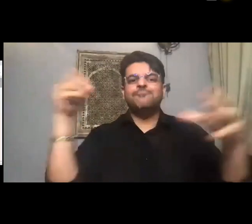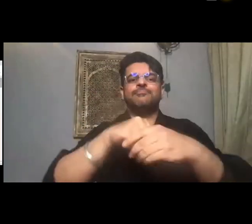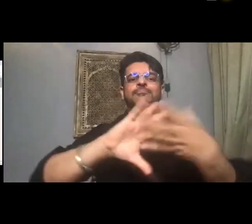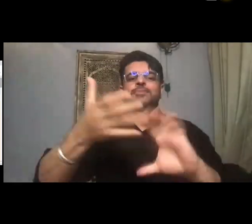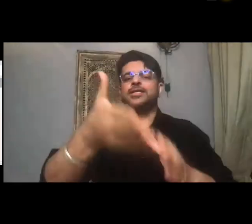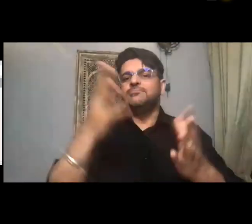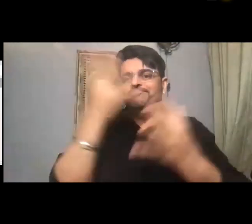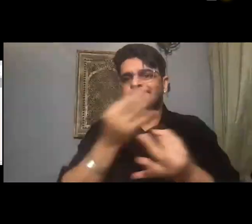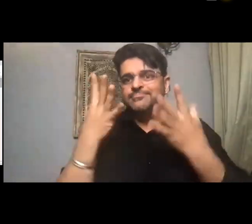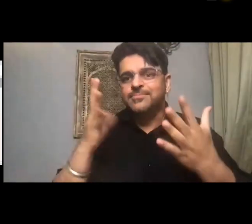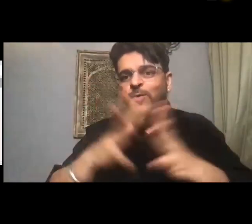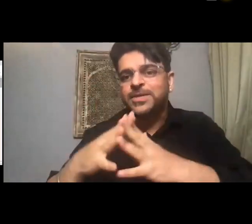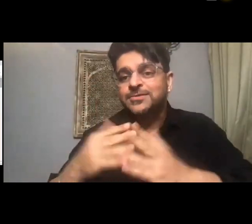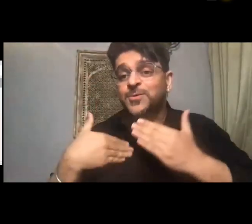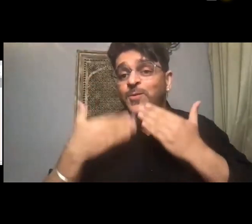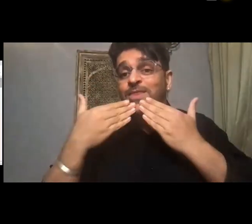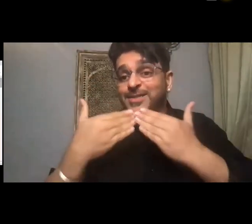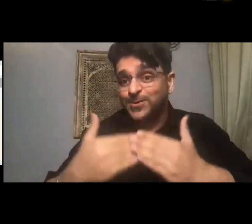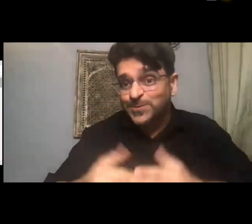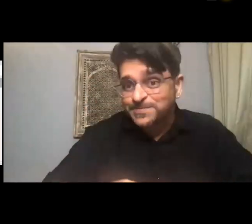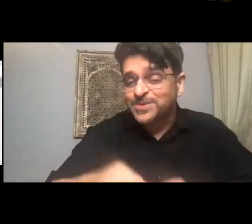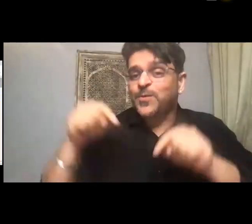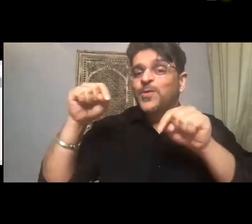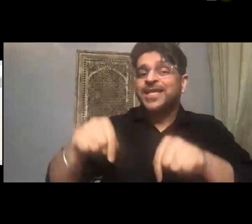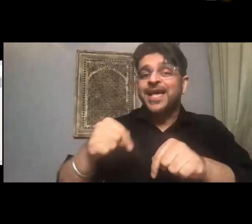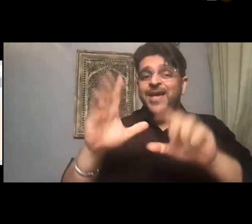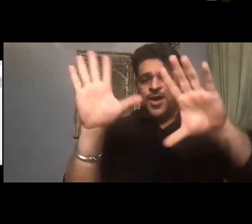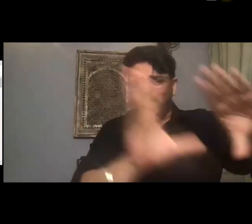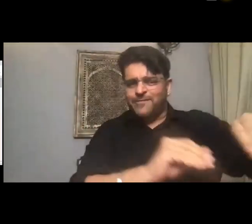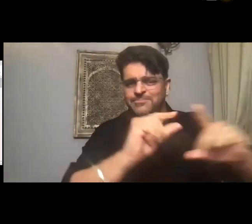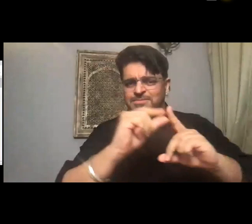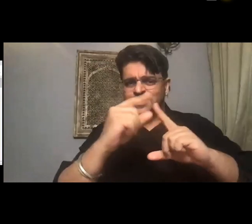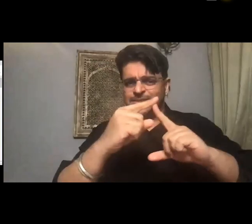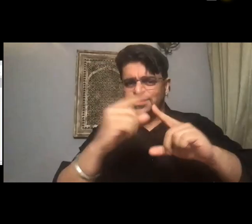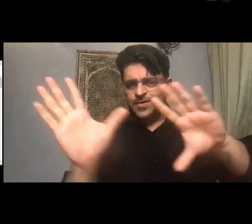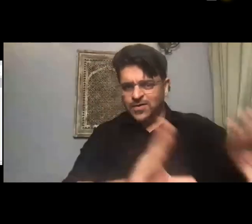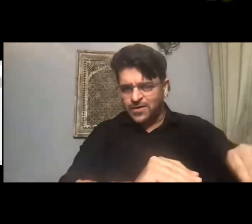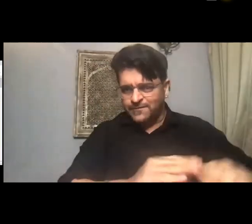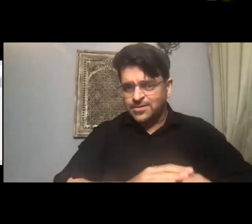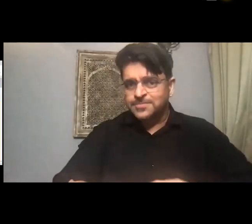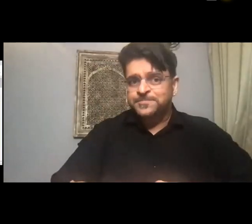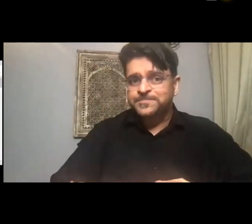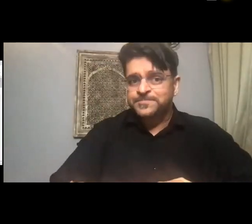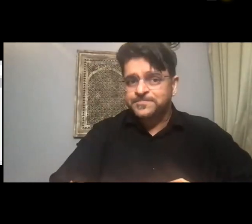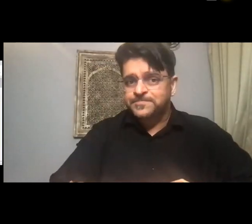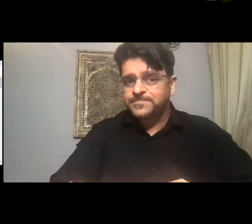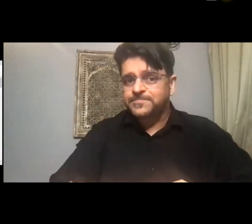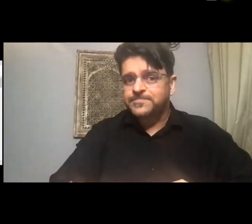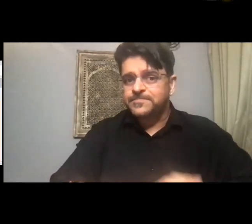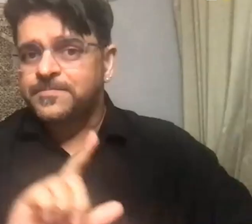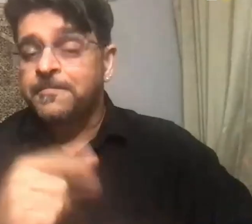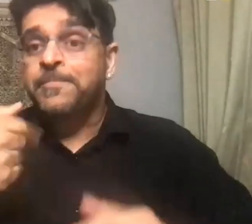who, gave us these amazing ideas to make this website possible. So thank you so much. And now we can turn off the PPT.